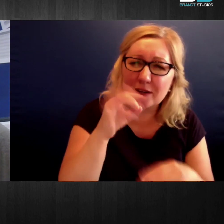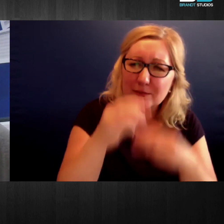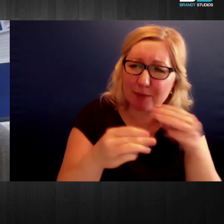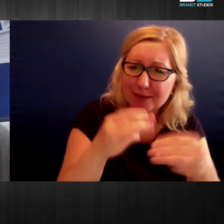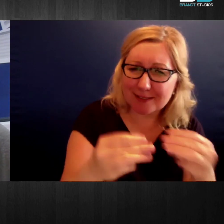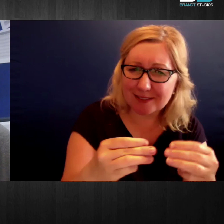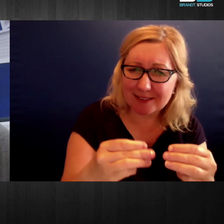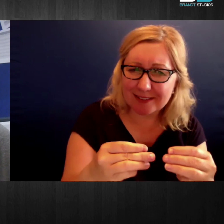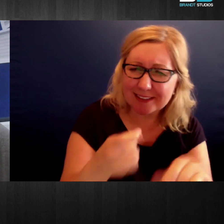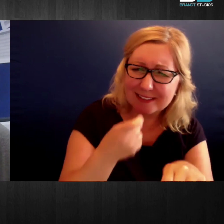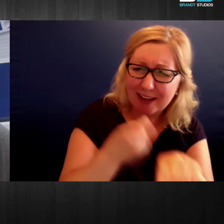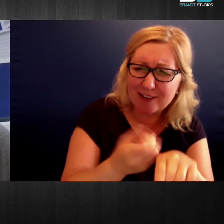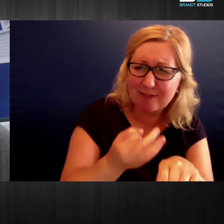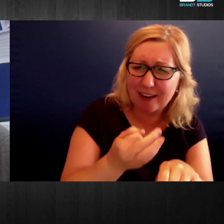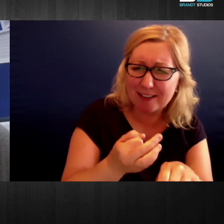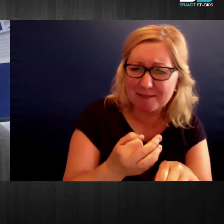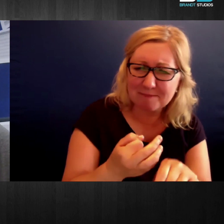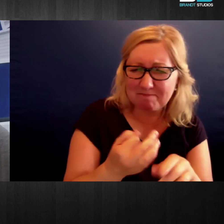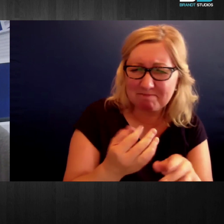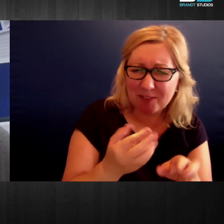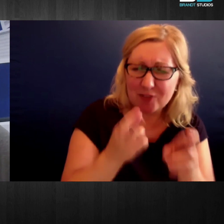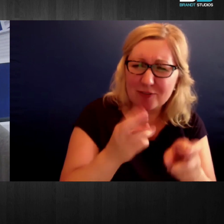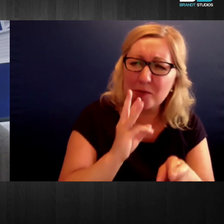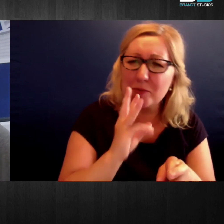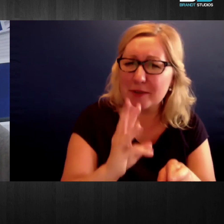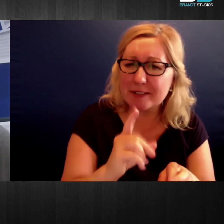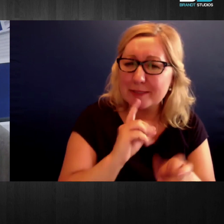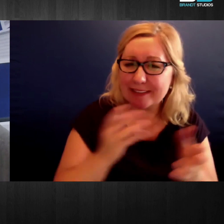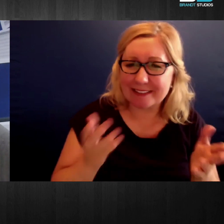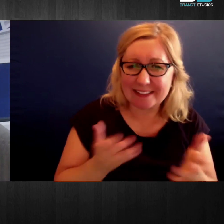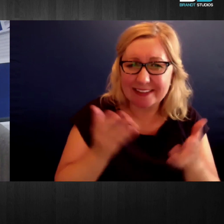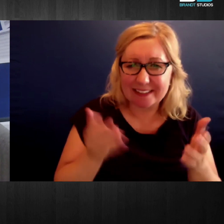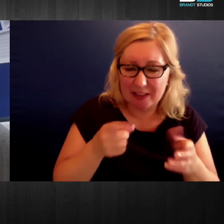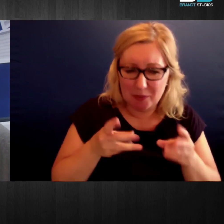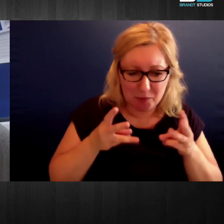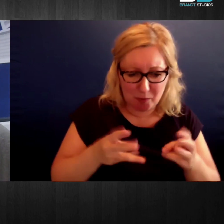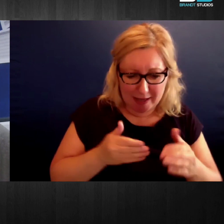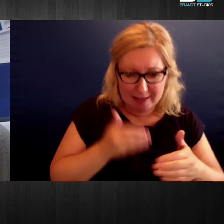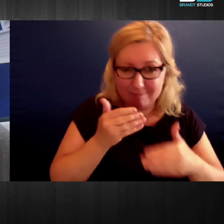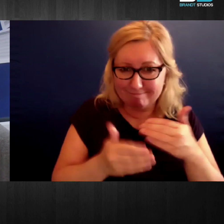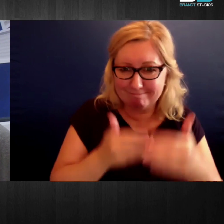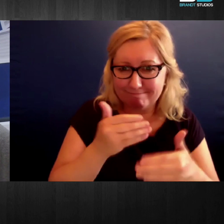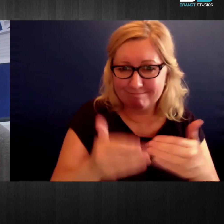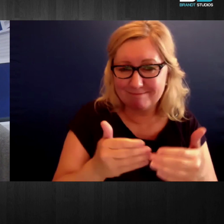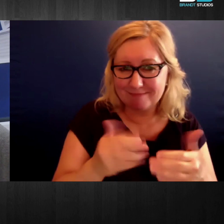a very it's a process unlike anything else. But I know that